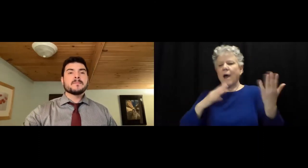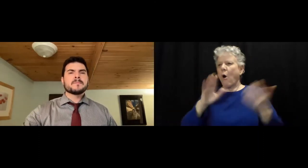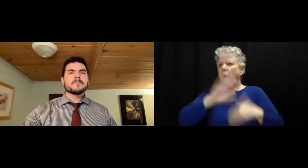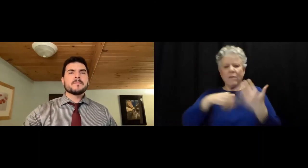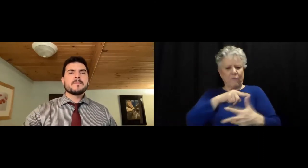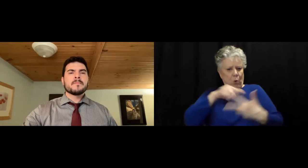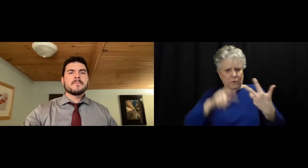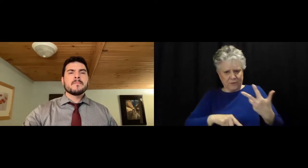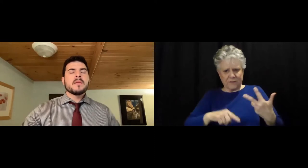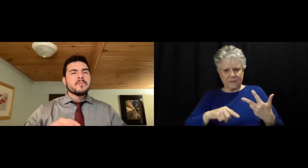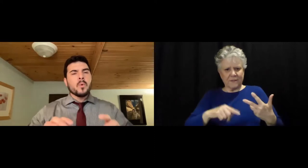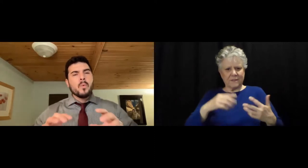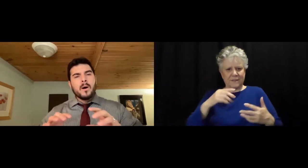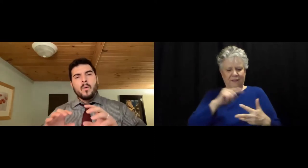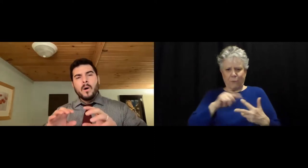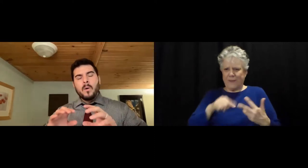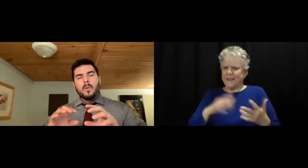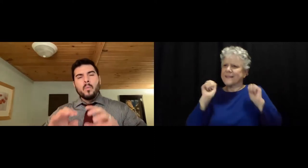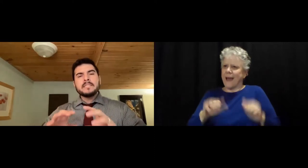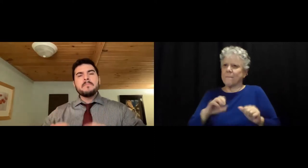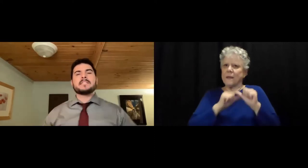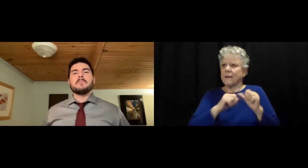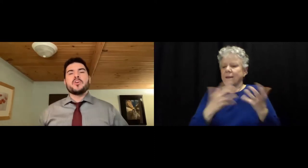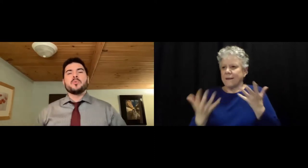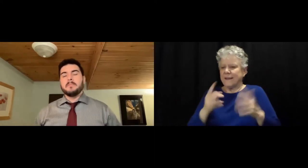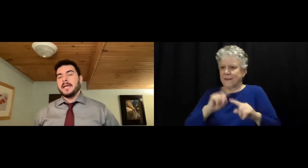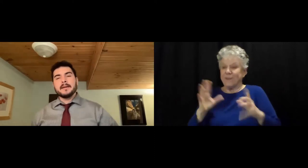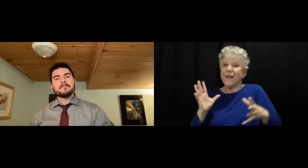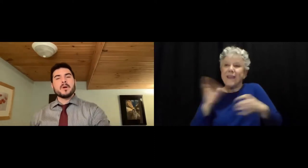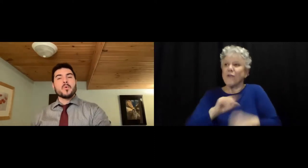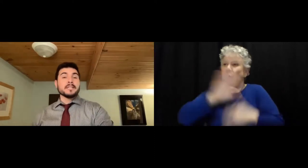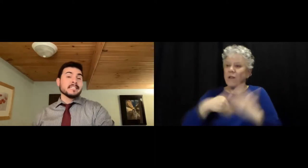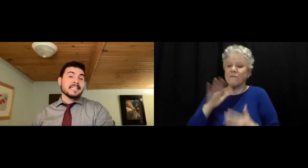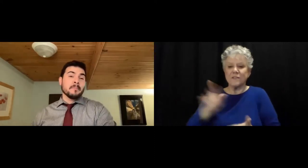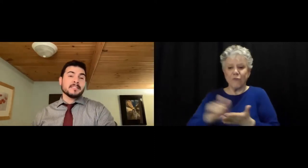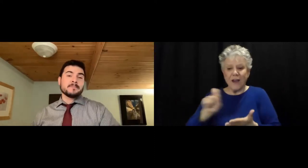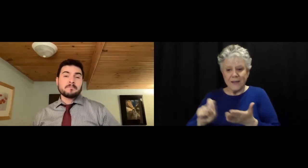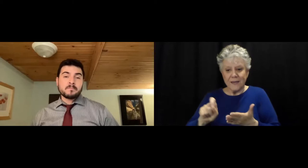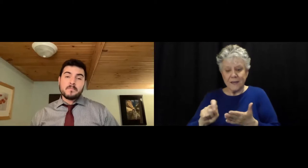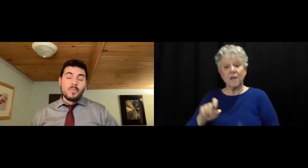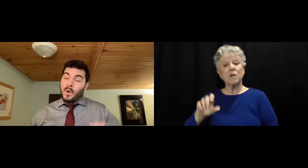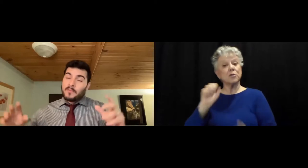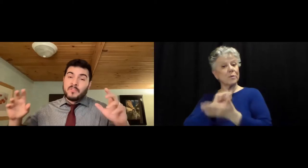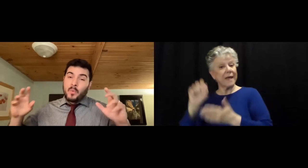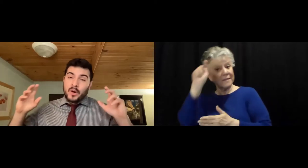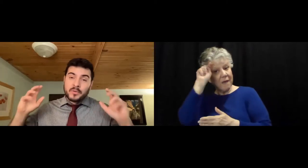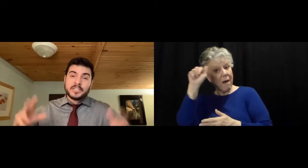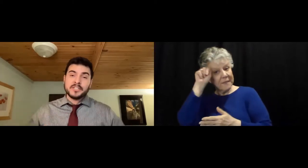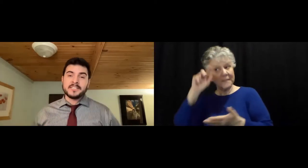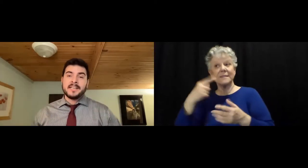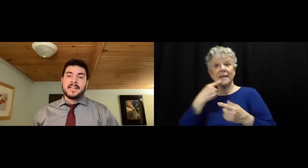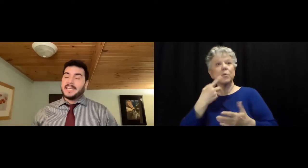injuries. So what does it mean to be a human being, according to St. Thomas? Well, first of all,